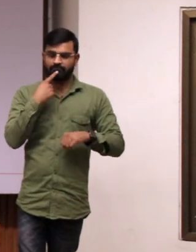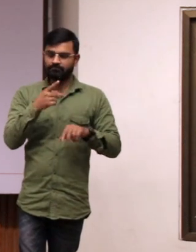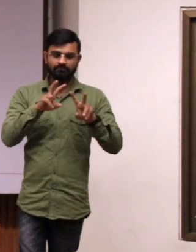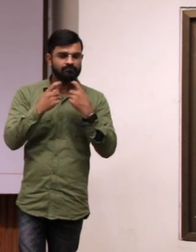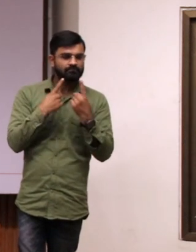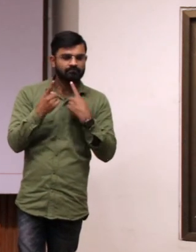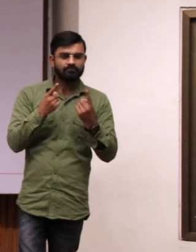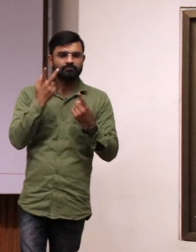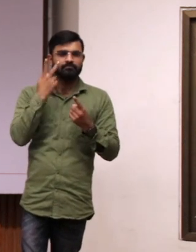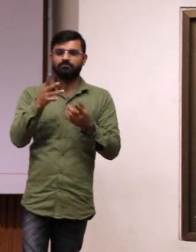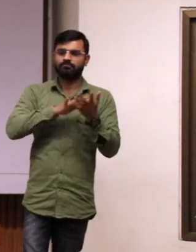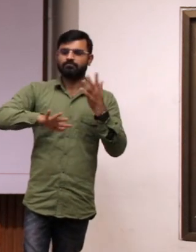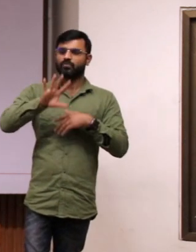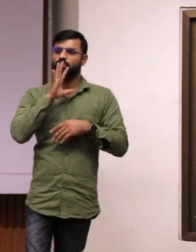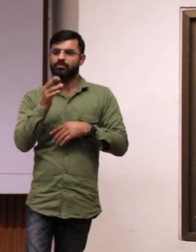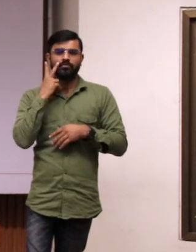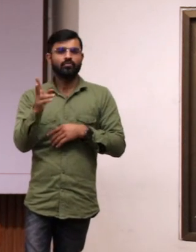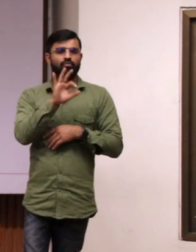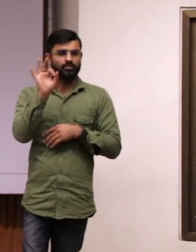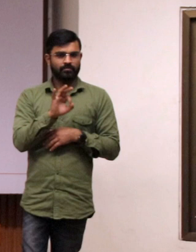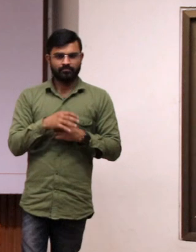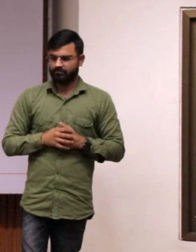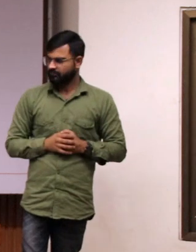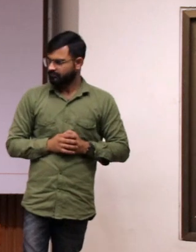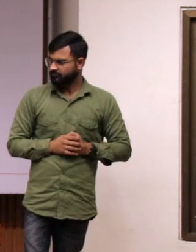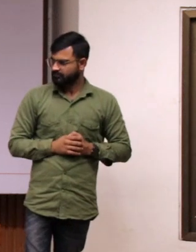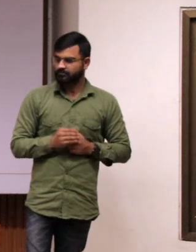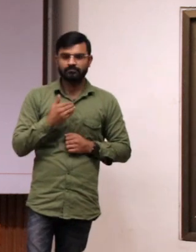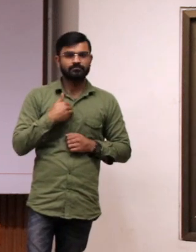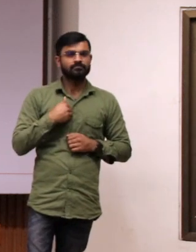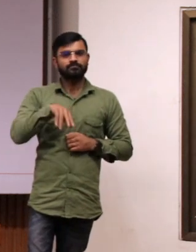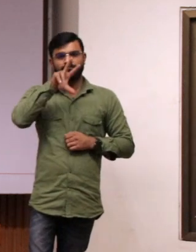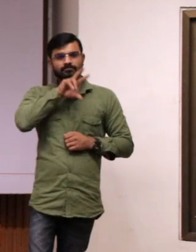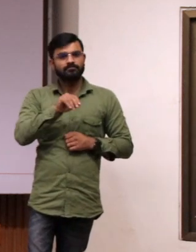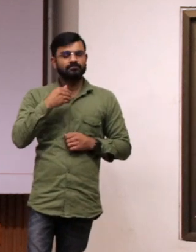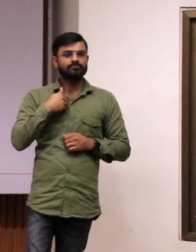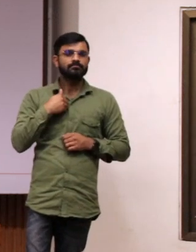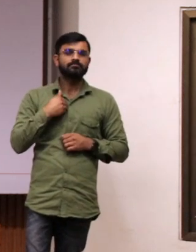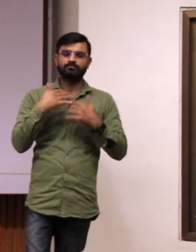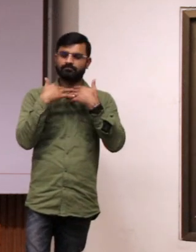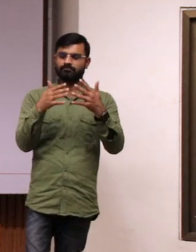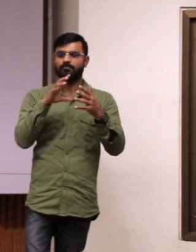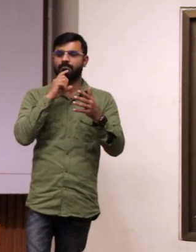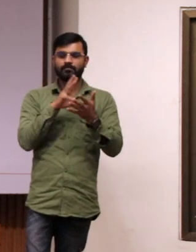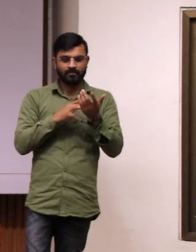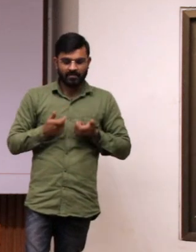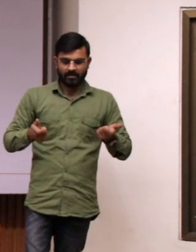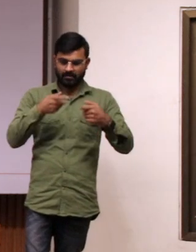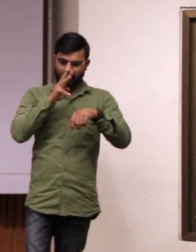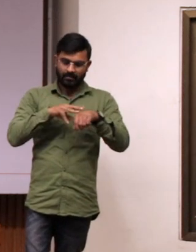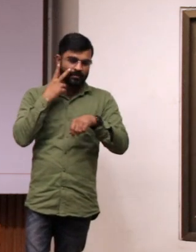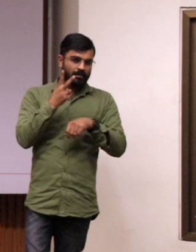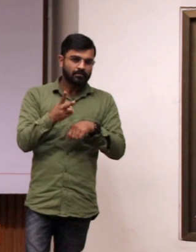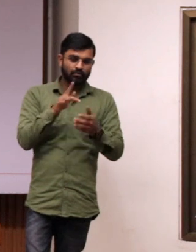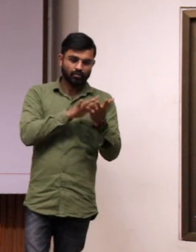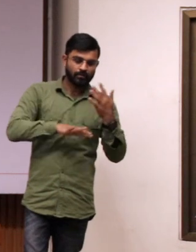talking something without looking at the site. And I already spoke to the audience, to the committee, that we need to